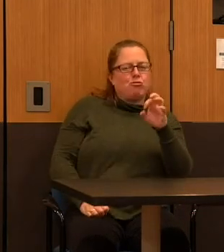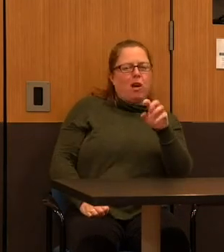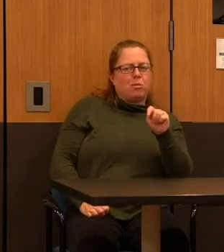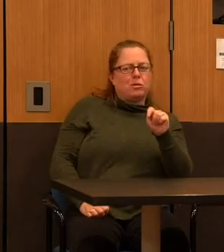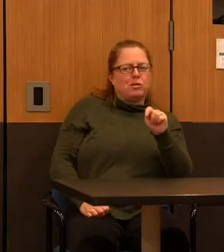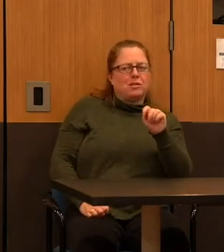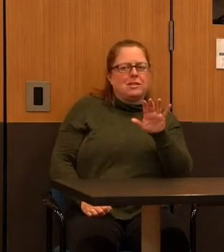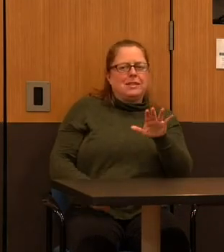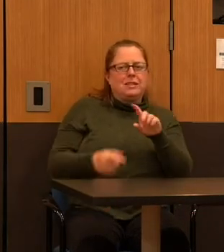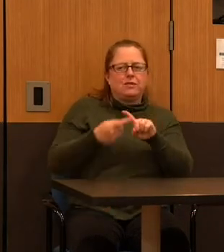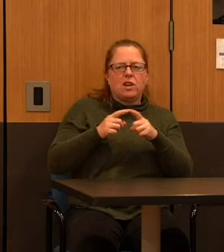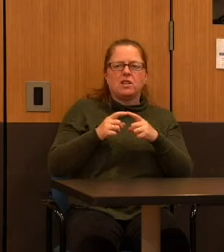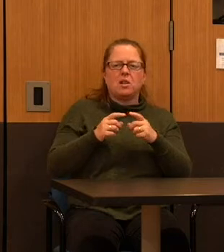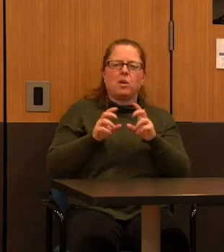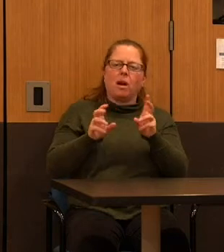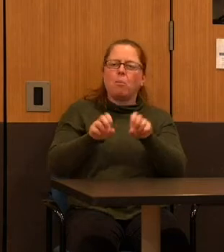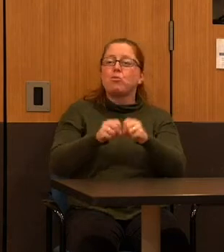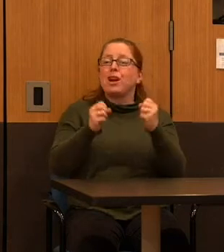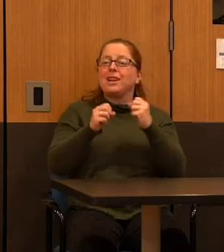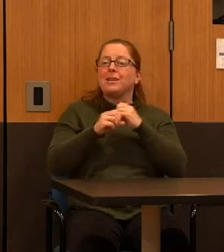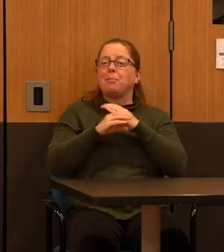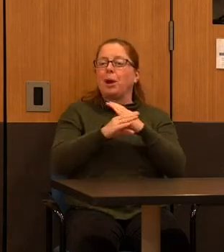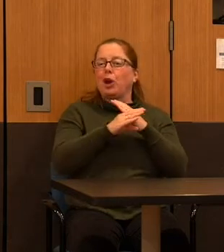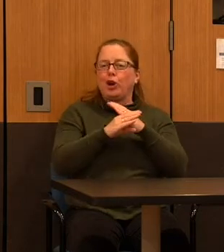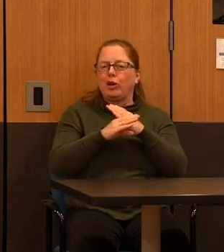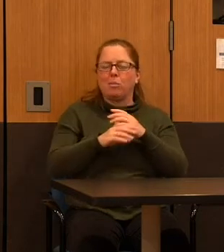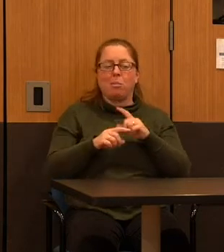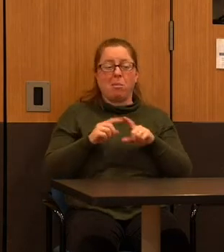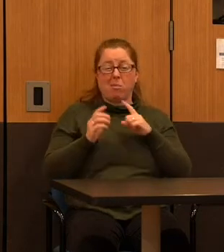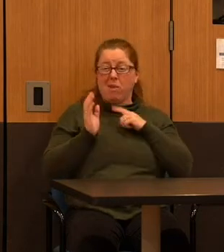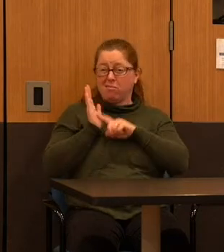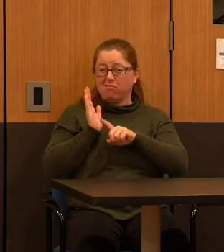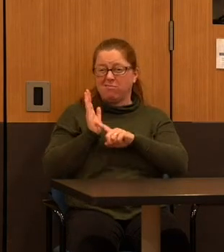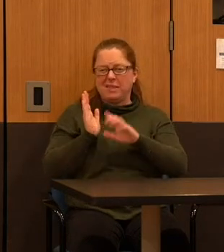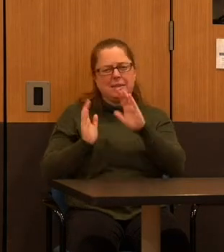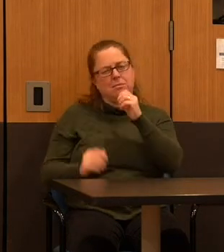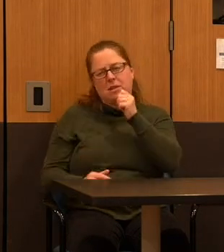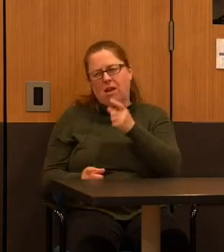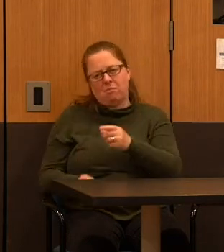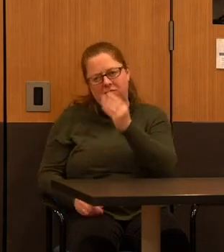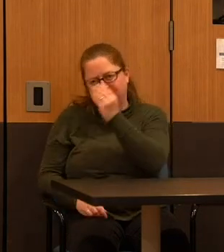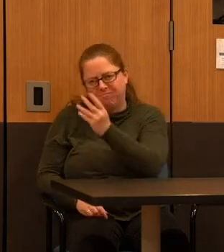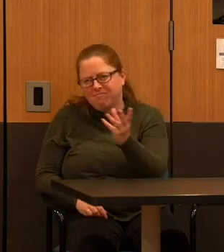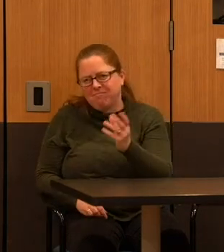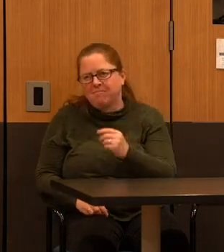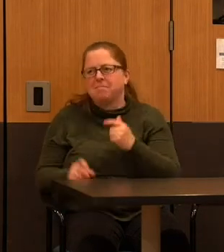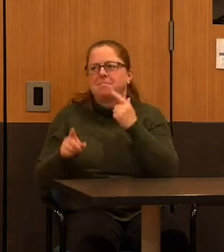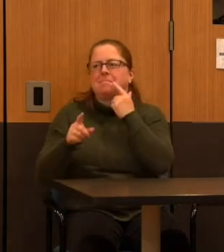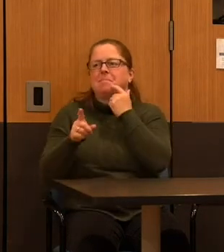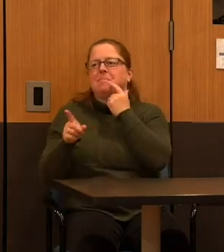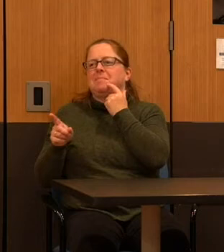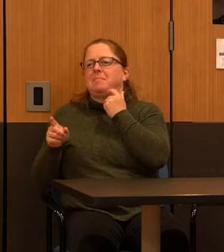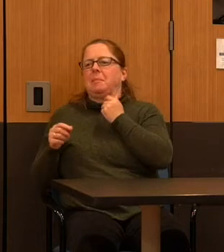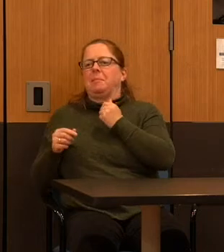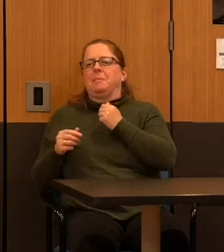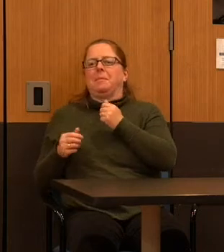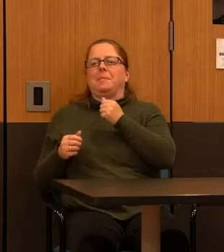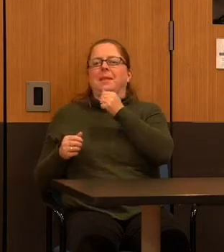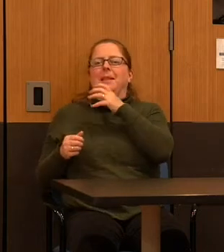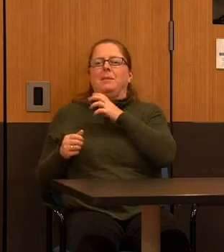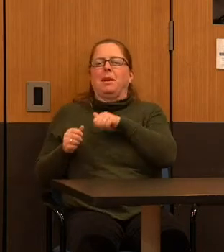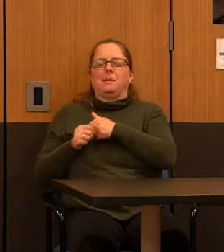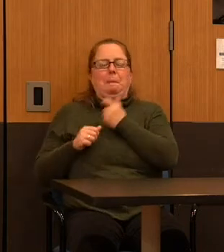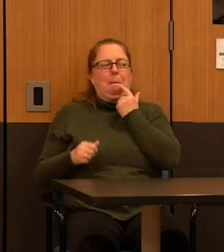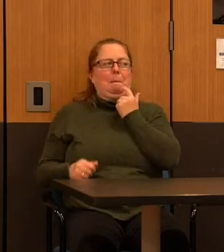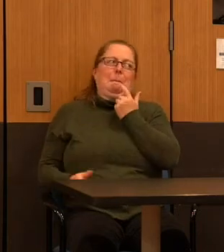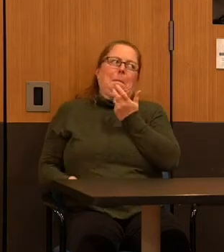of breaking this barrier. And as far as I can tell, this is, did not happen. And so, but it's just a